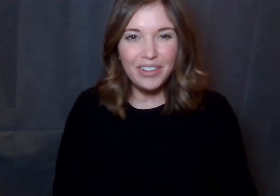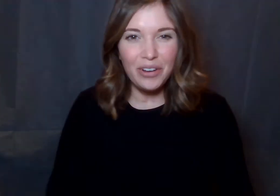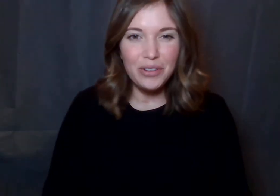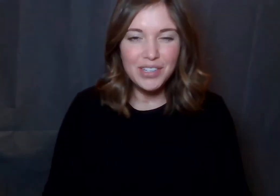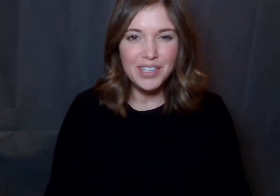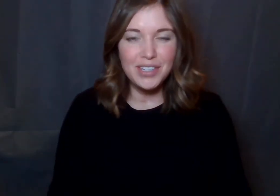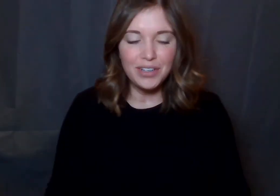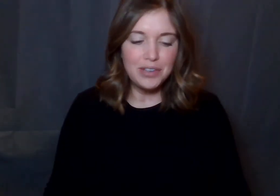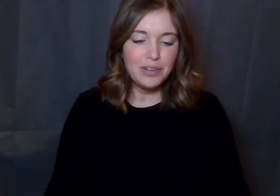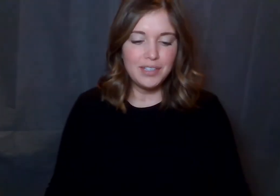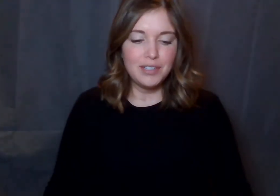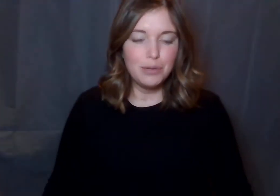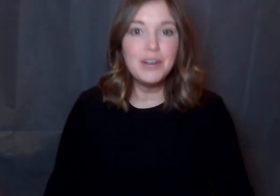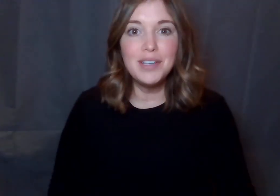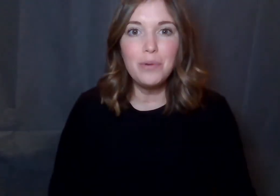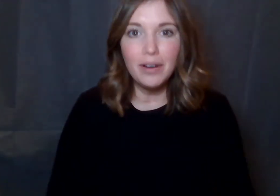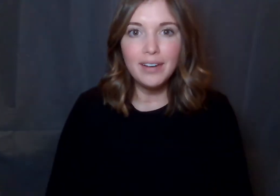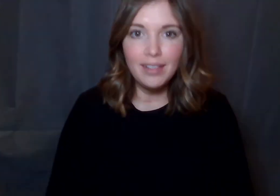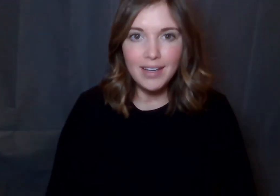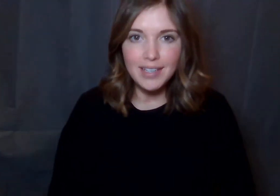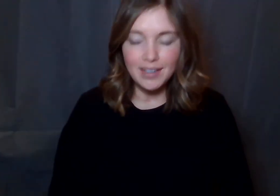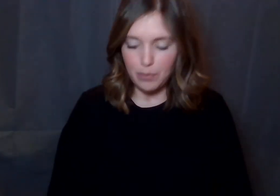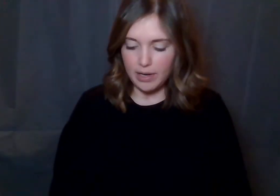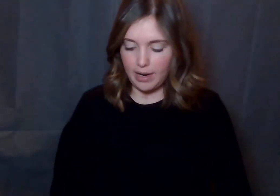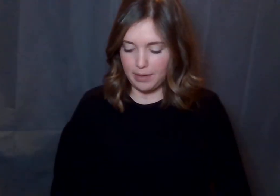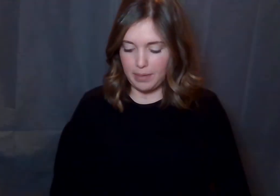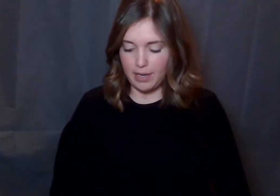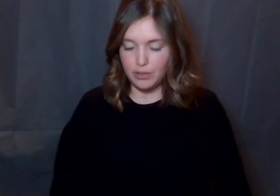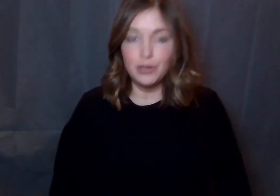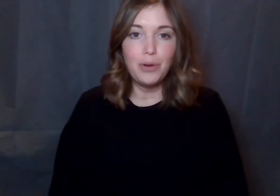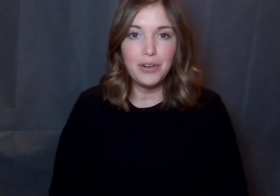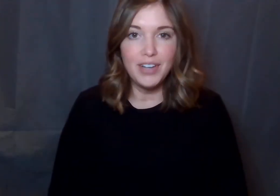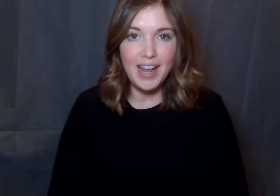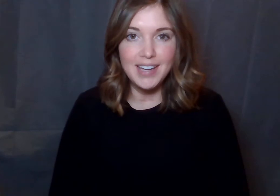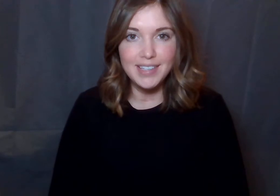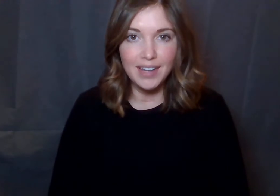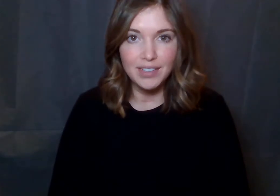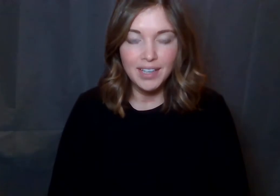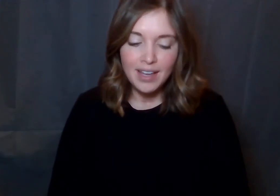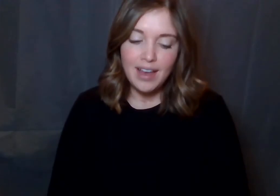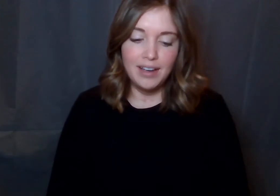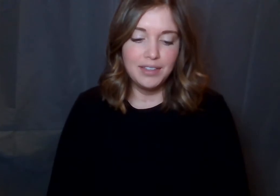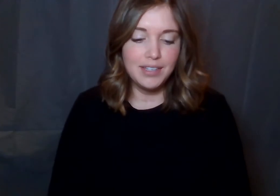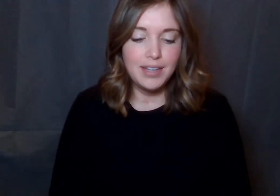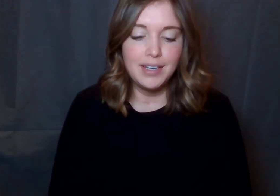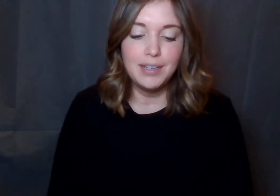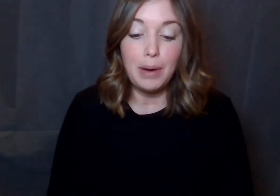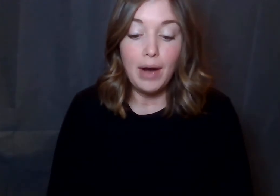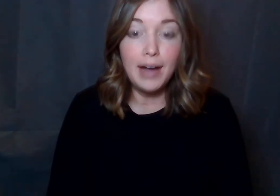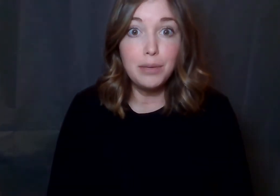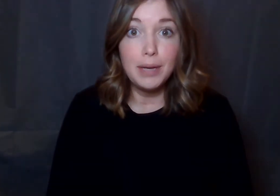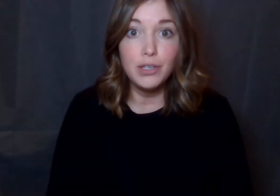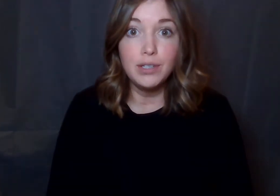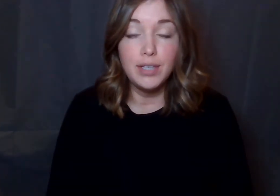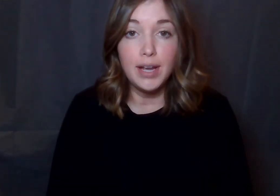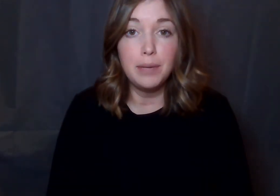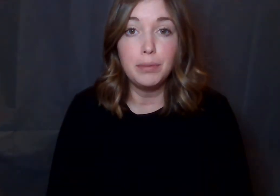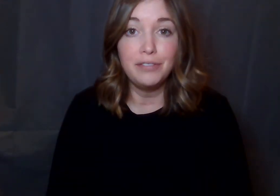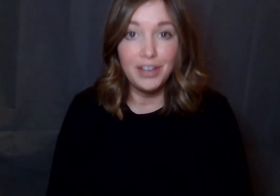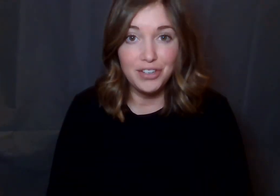Hello, this is your Unit 21 lesson. We are on page 287, and this lesson is about occupations and